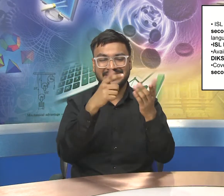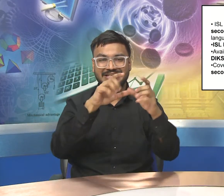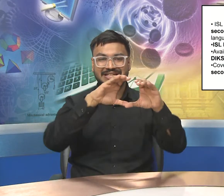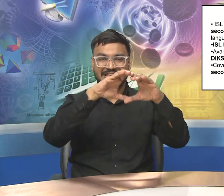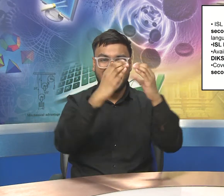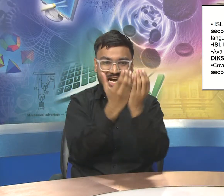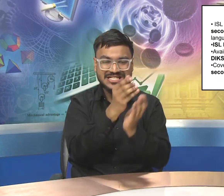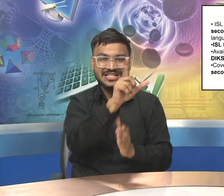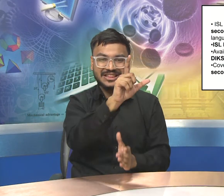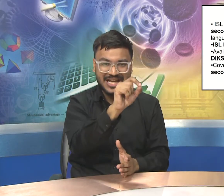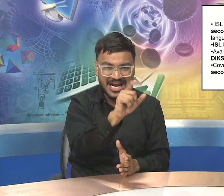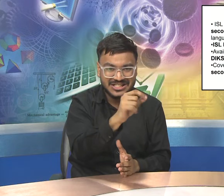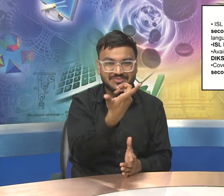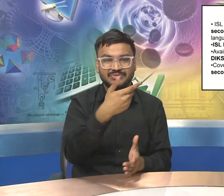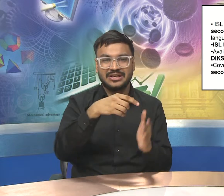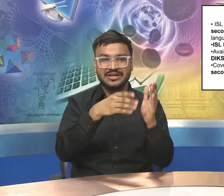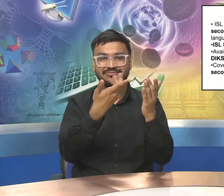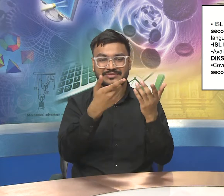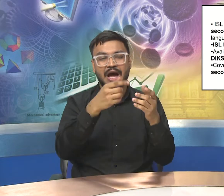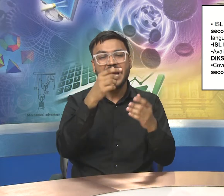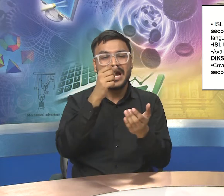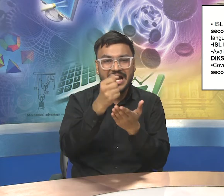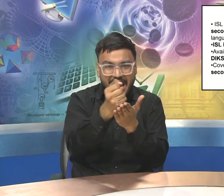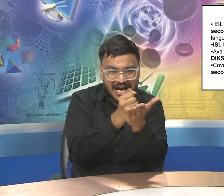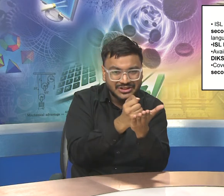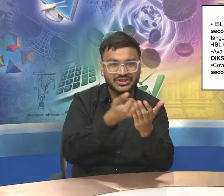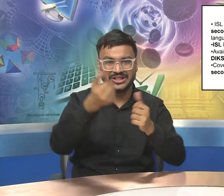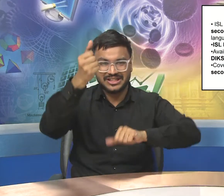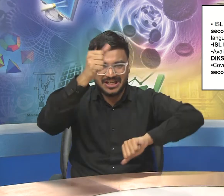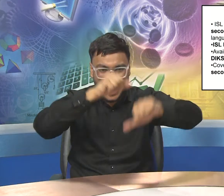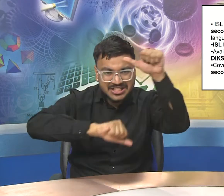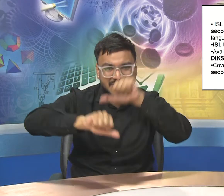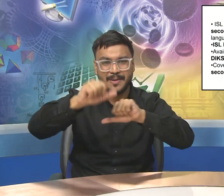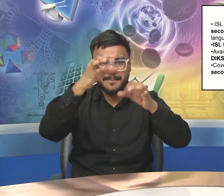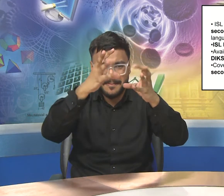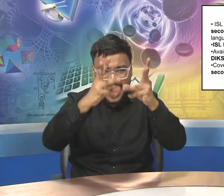ISL introduced as a language subject at secondary level.